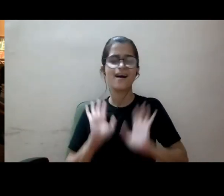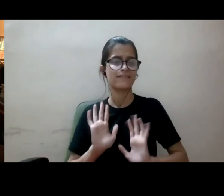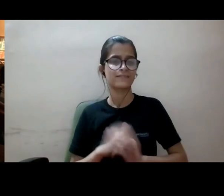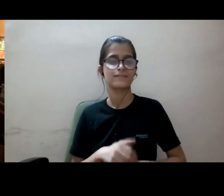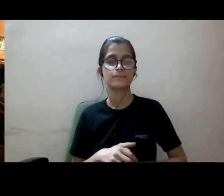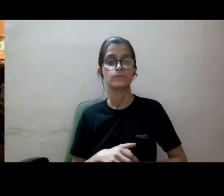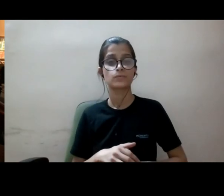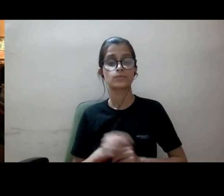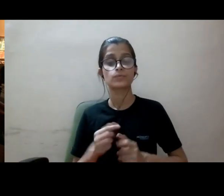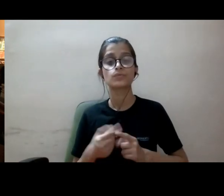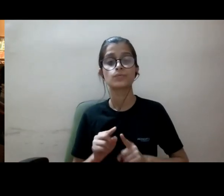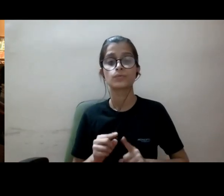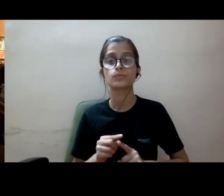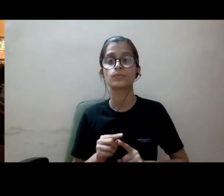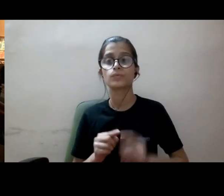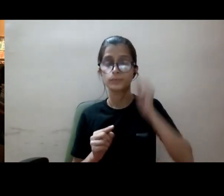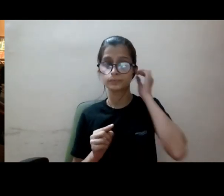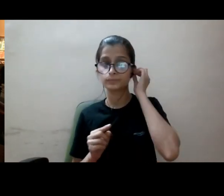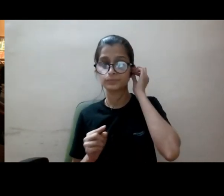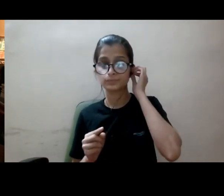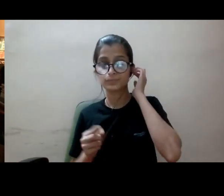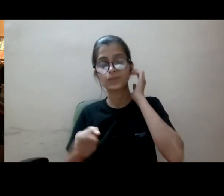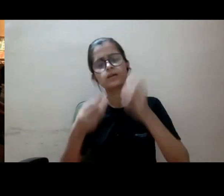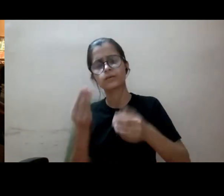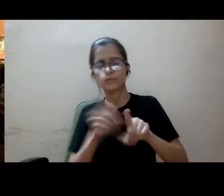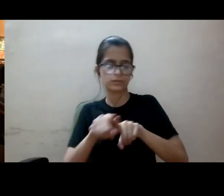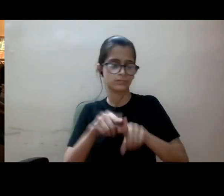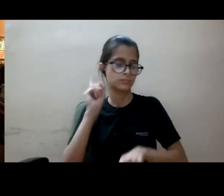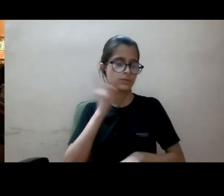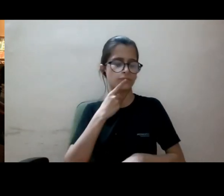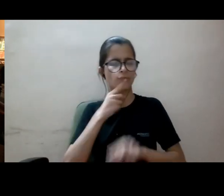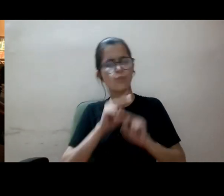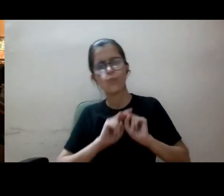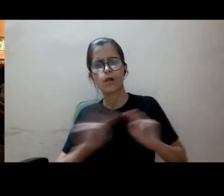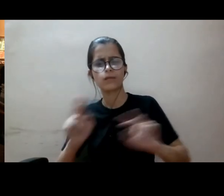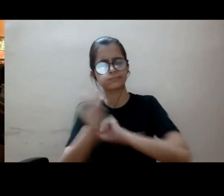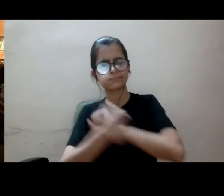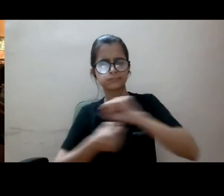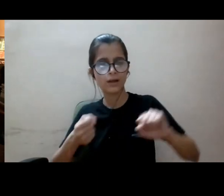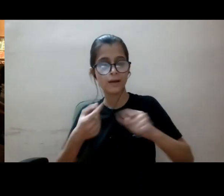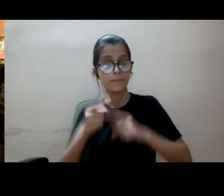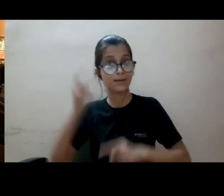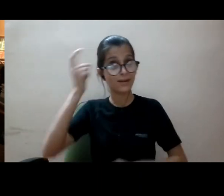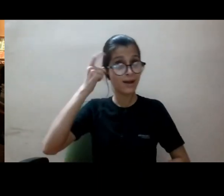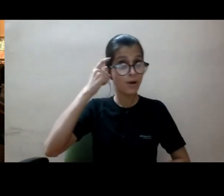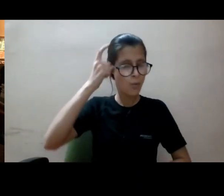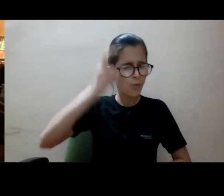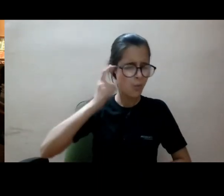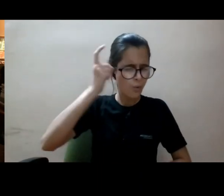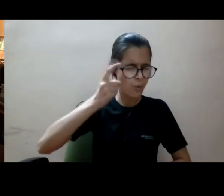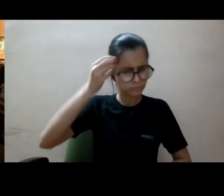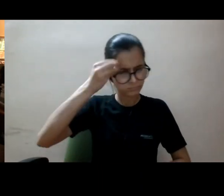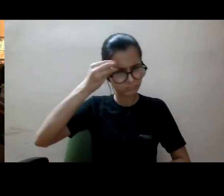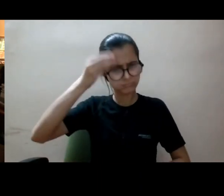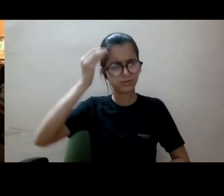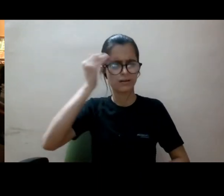about Beethoven, who went, you know, completely deaf. And he could still hear all that beauty in his head, and he could write it down,